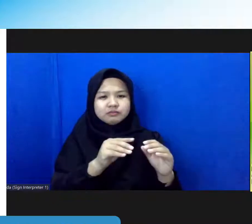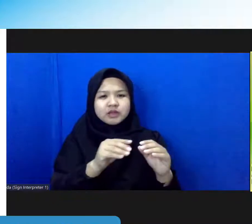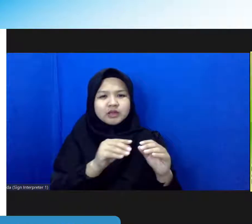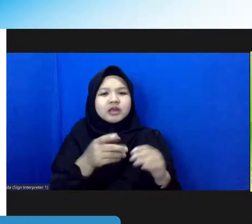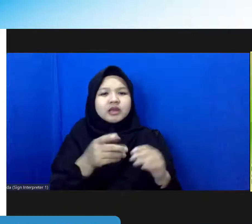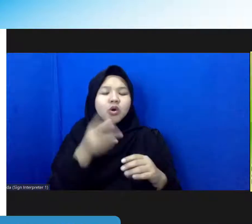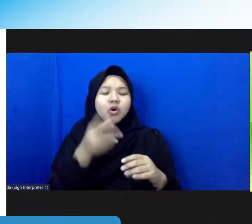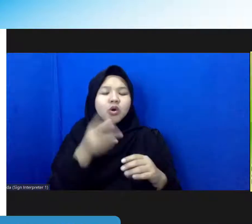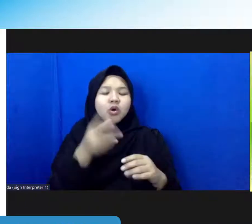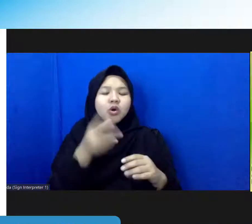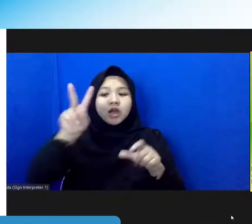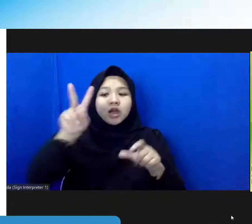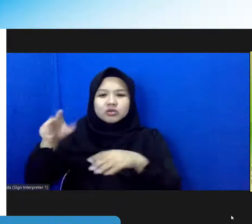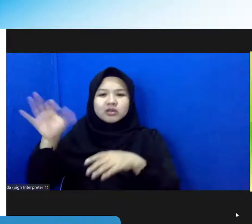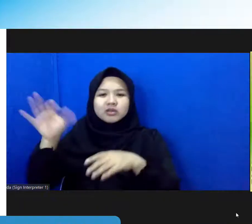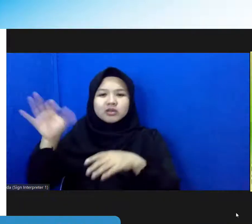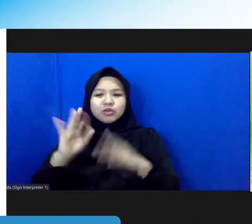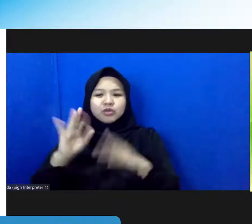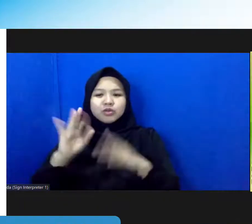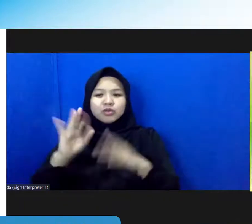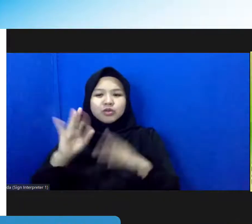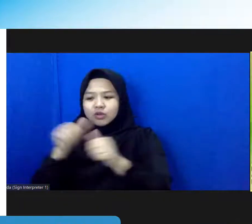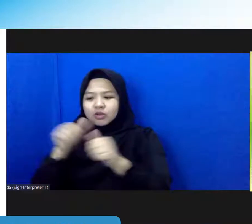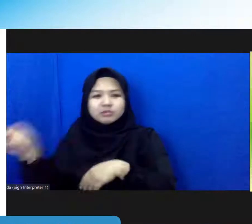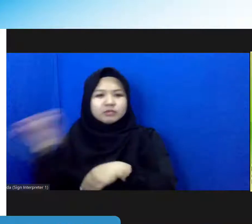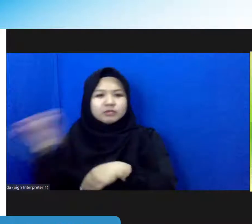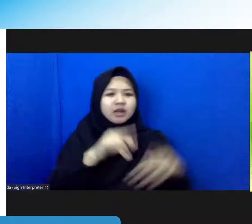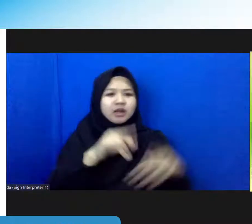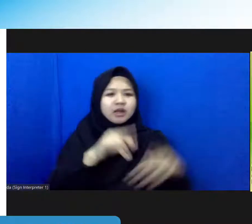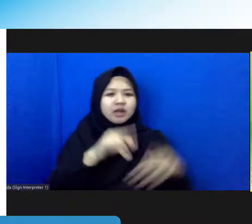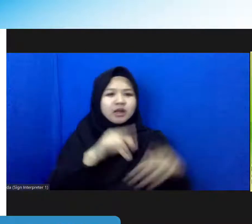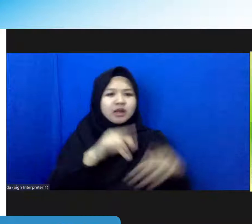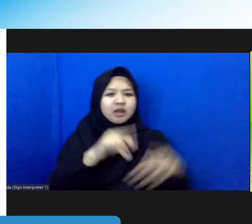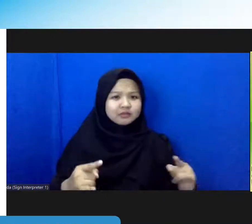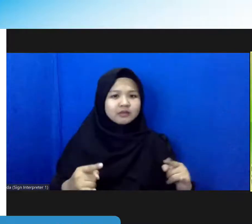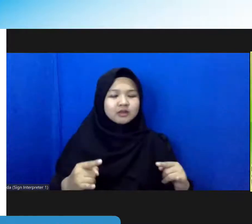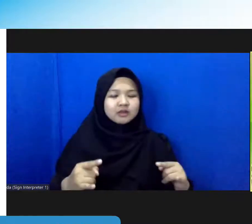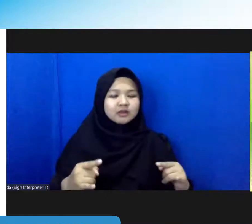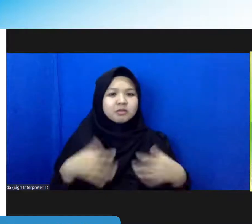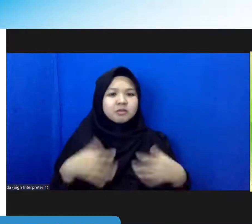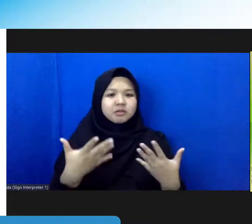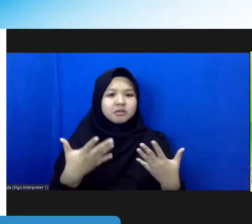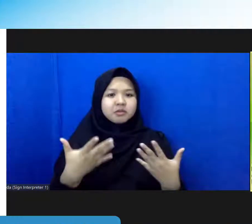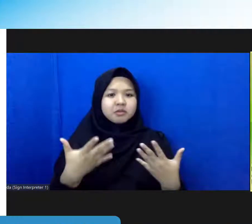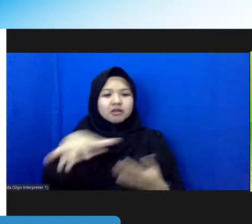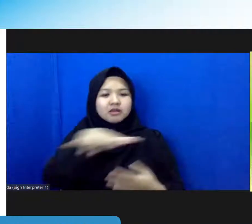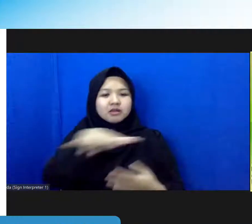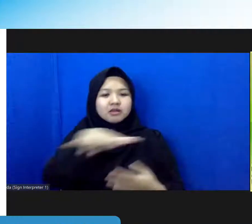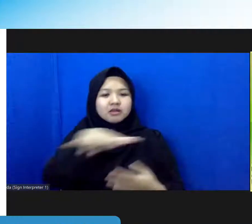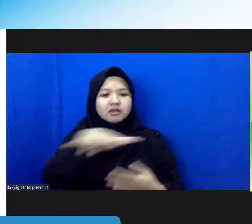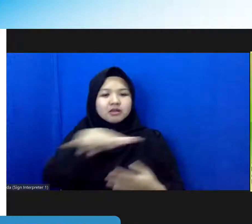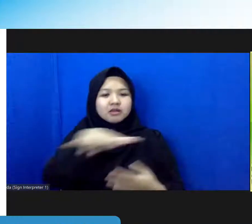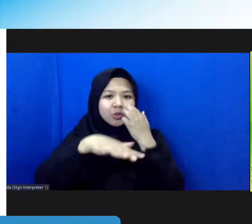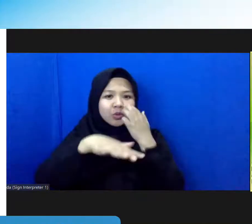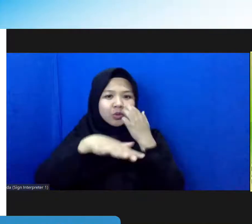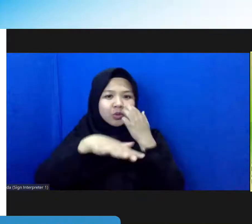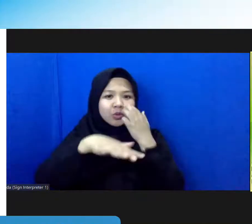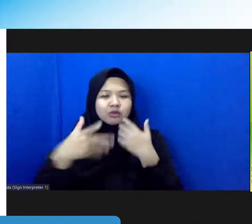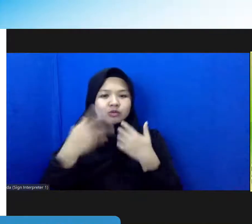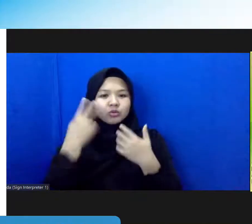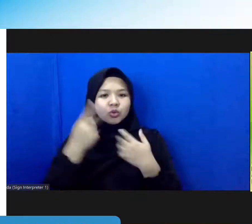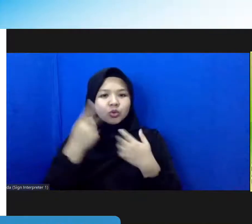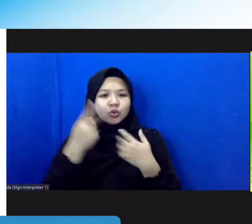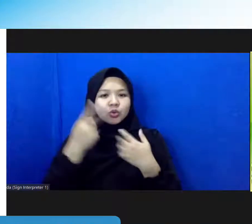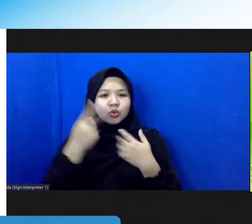And on top of that, we've got COVID and other environmental risk, and we've heard from everyone about the importance of coordination and